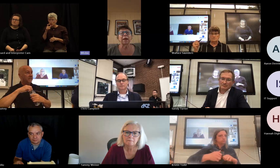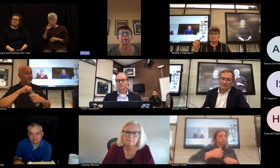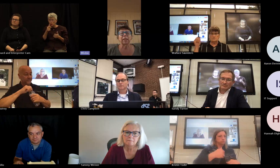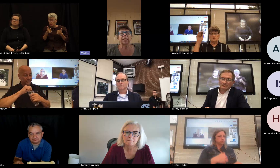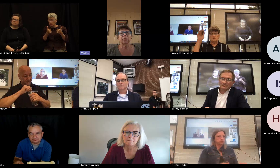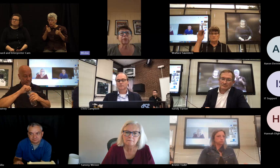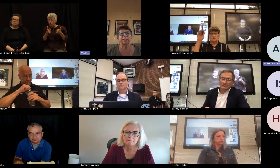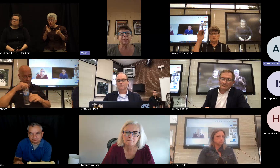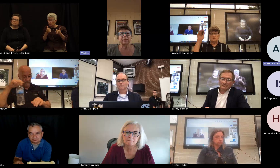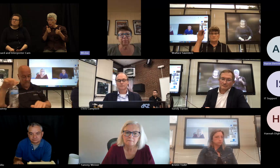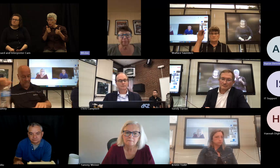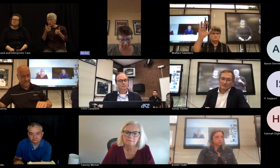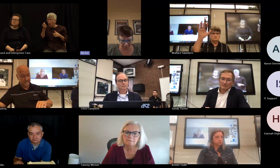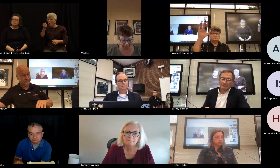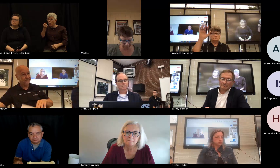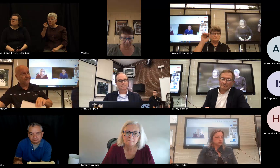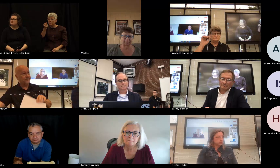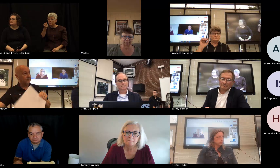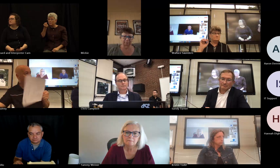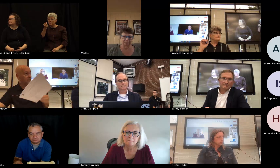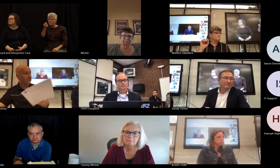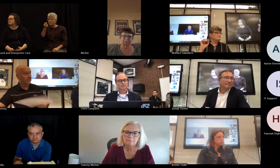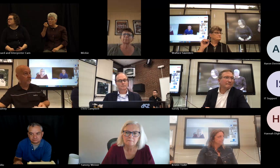I'm gonna let Hold on. Kristen.